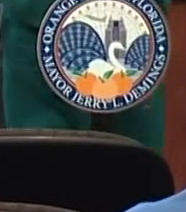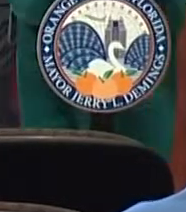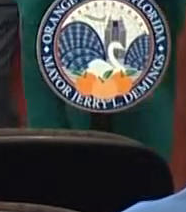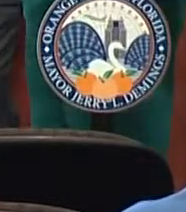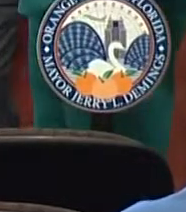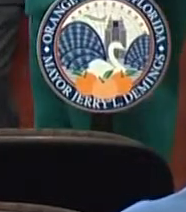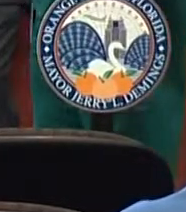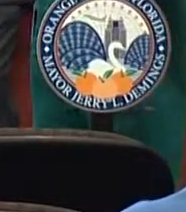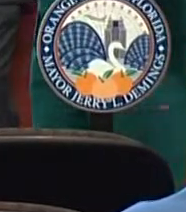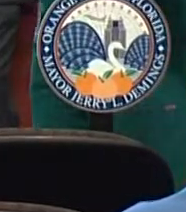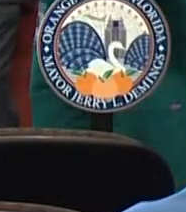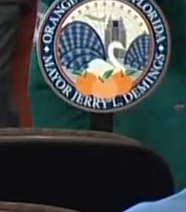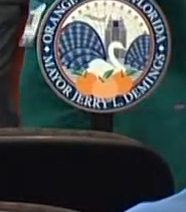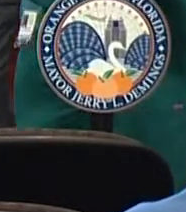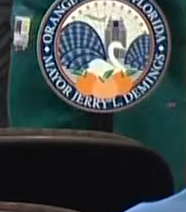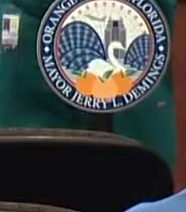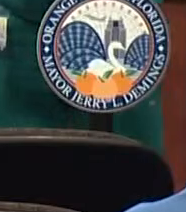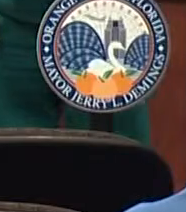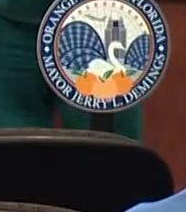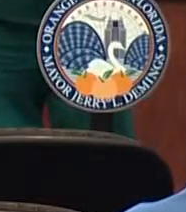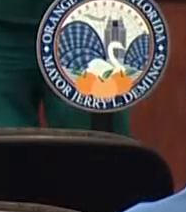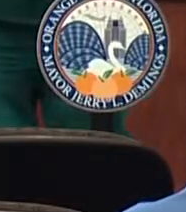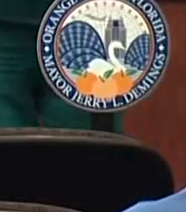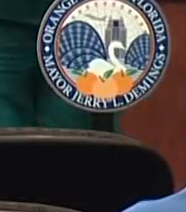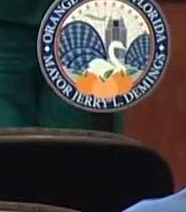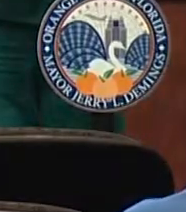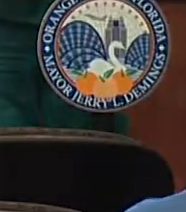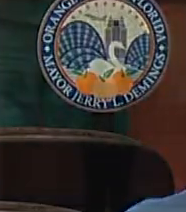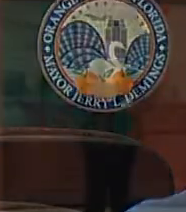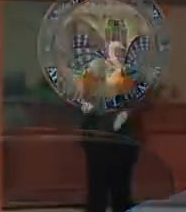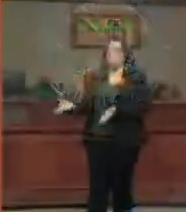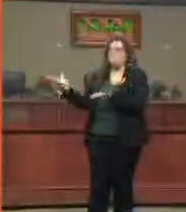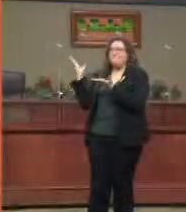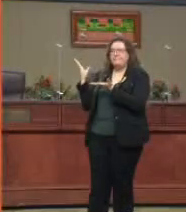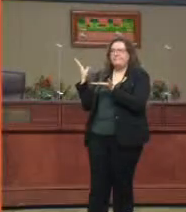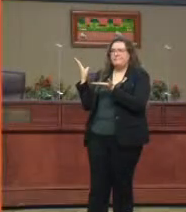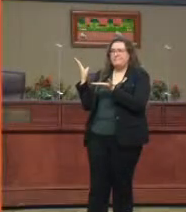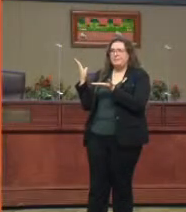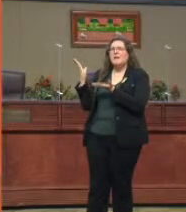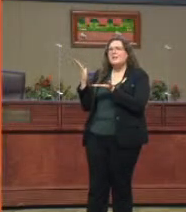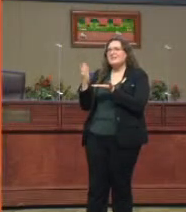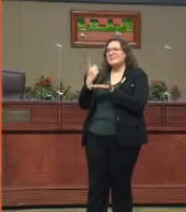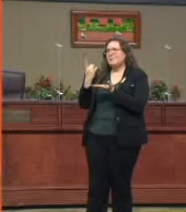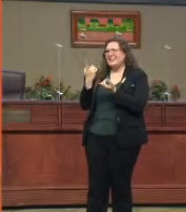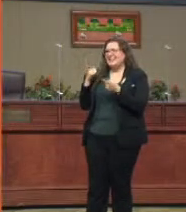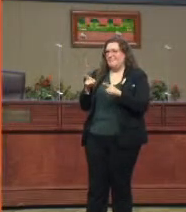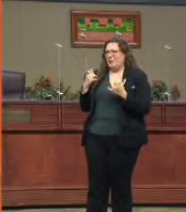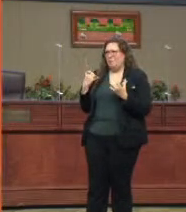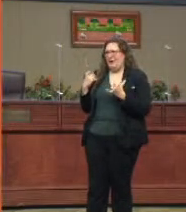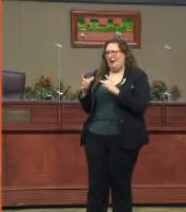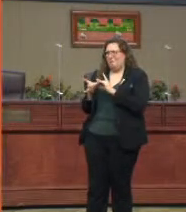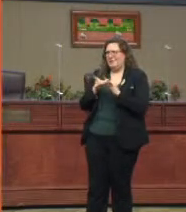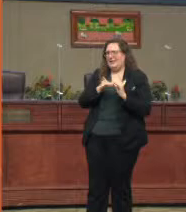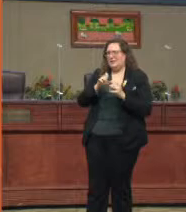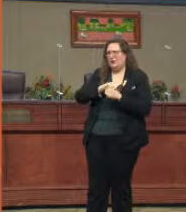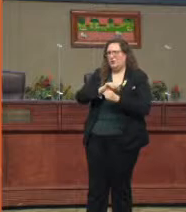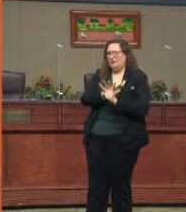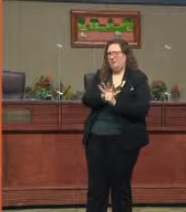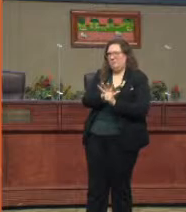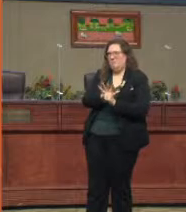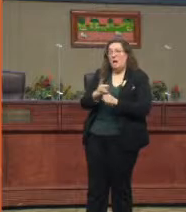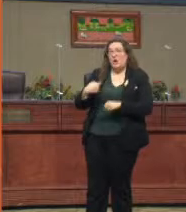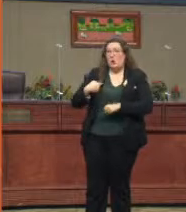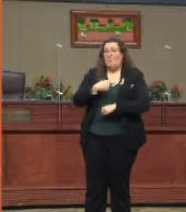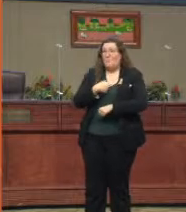bit. I want to show this graph first because something is happening with the pandemic right now. As we have vaccinated a